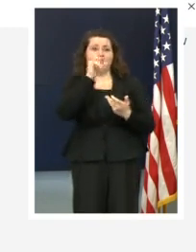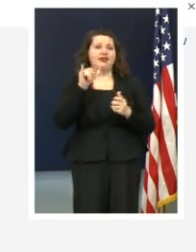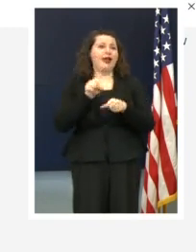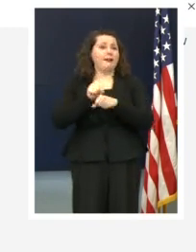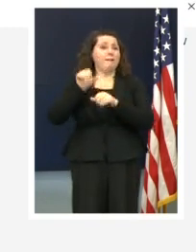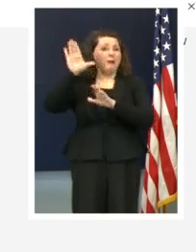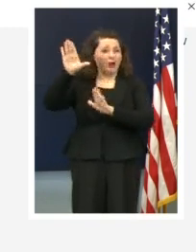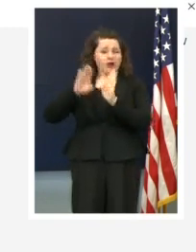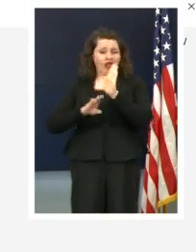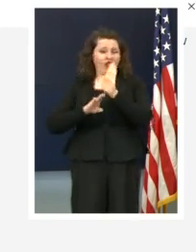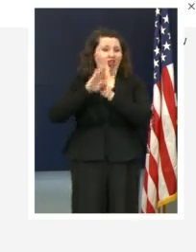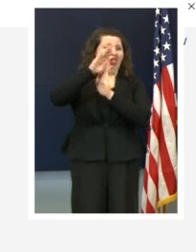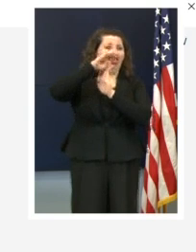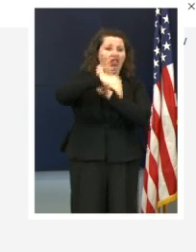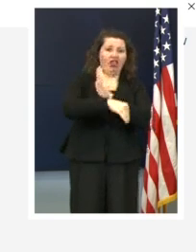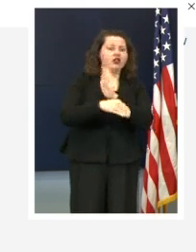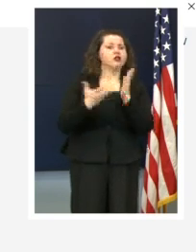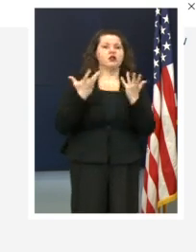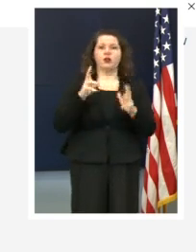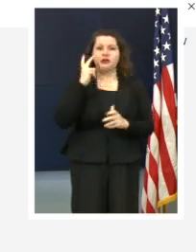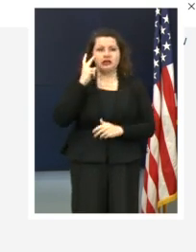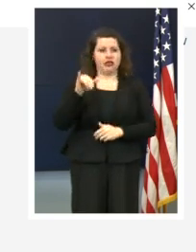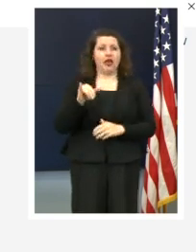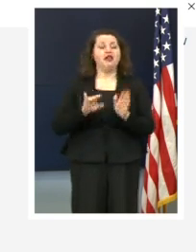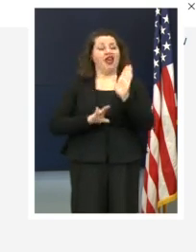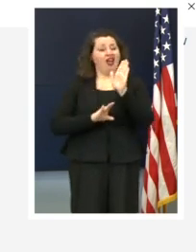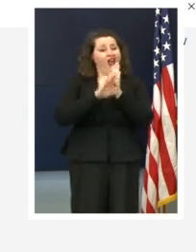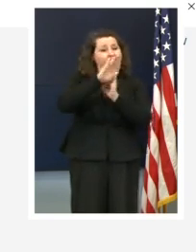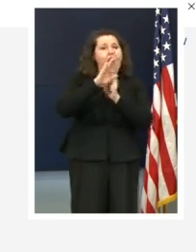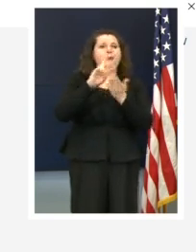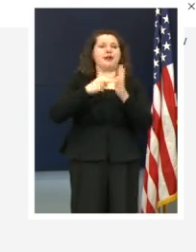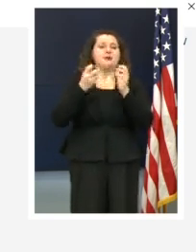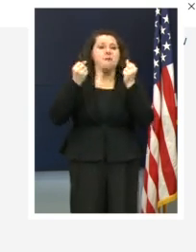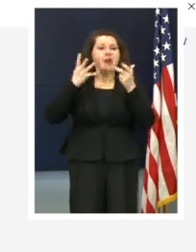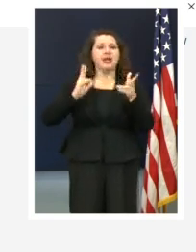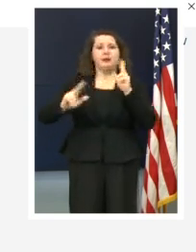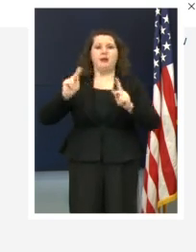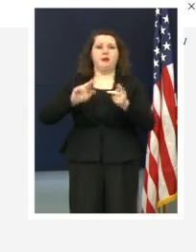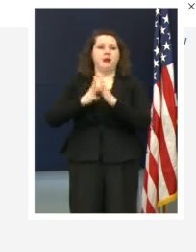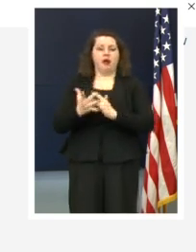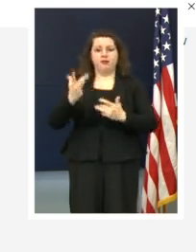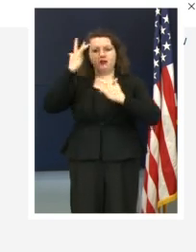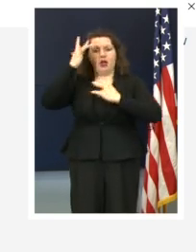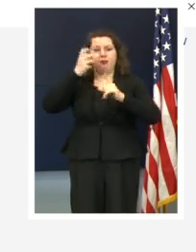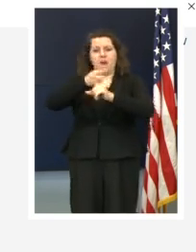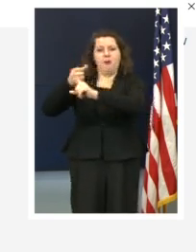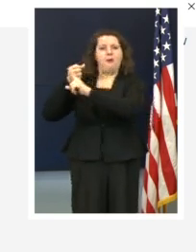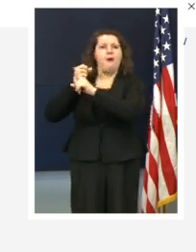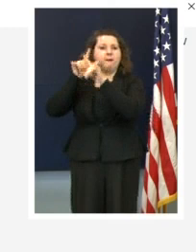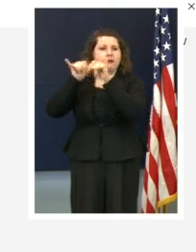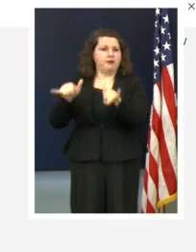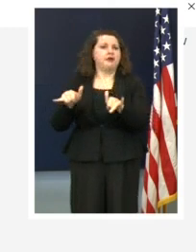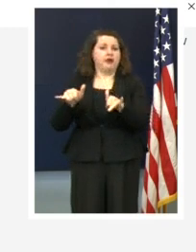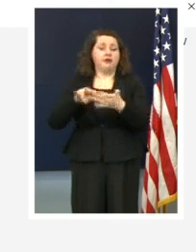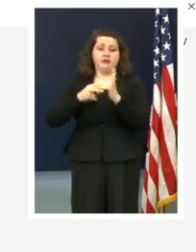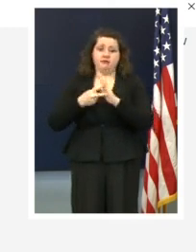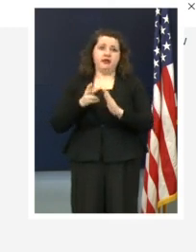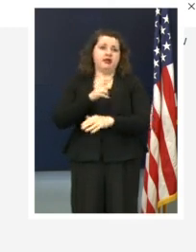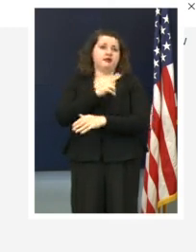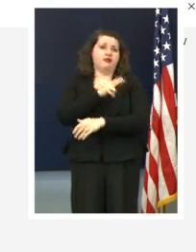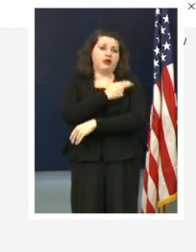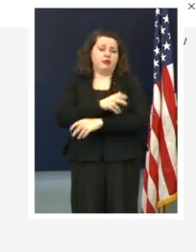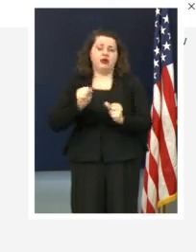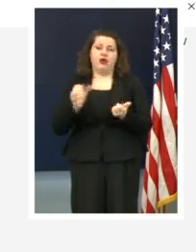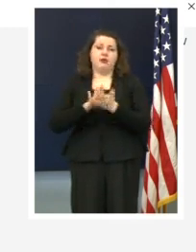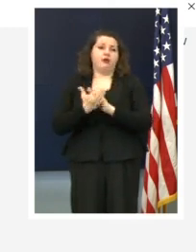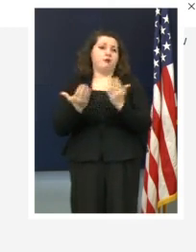mountain peak, which would suggest that a lot of people are getting ill at the same time, and that has the potential to overwhelm our healthcare resources.